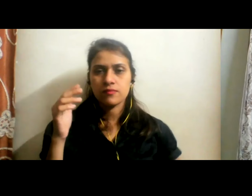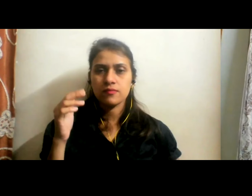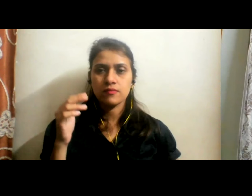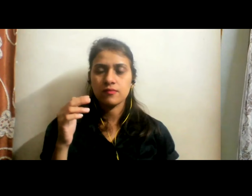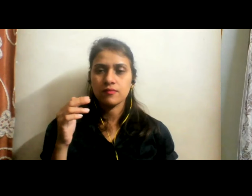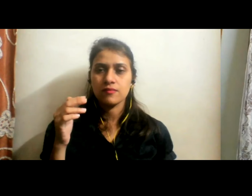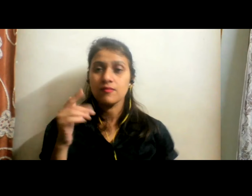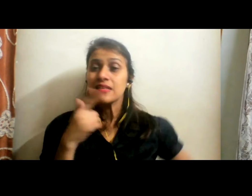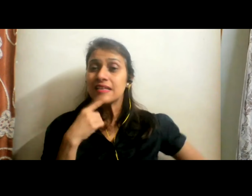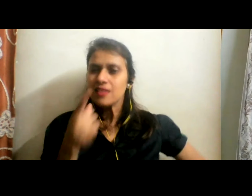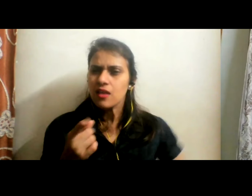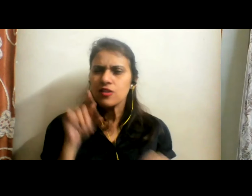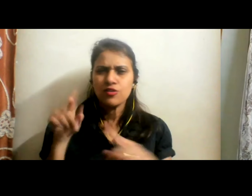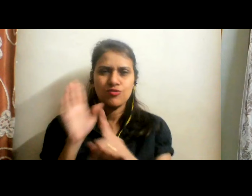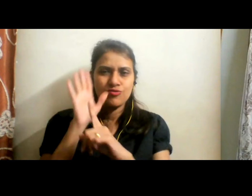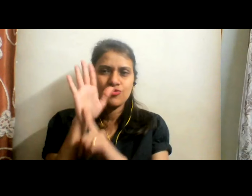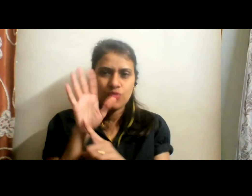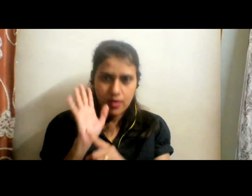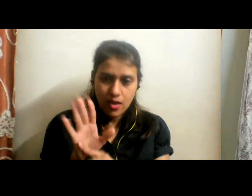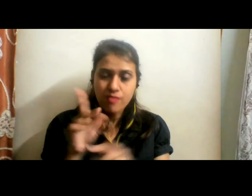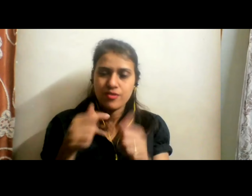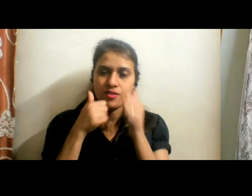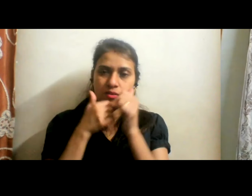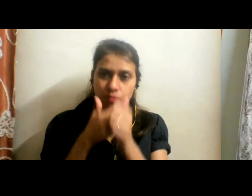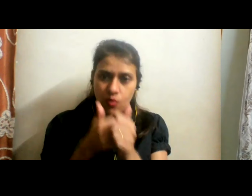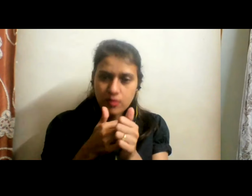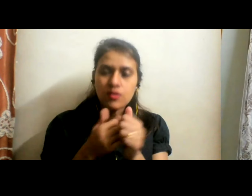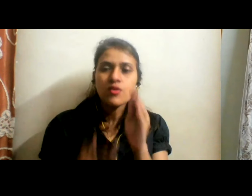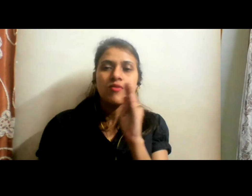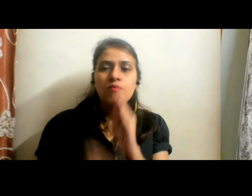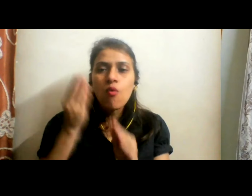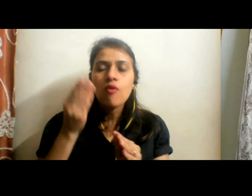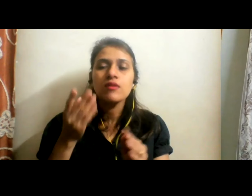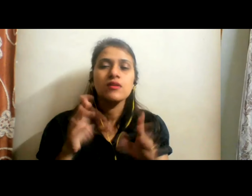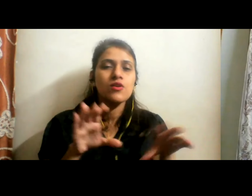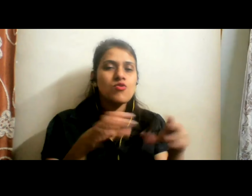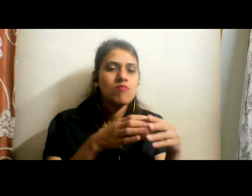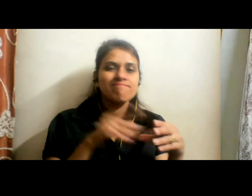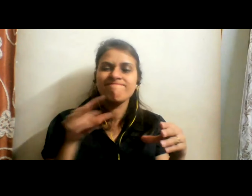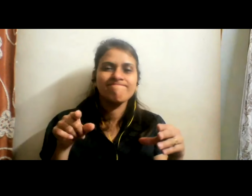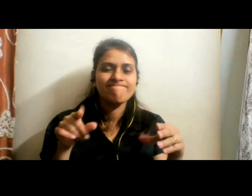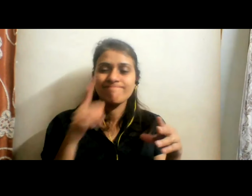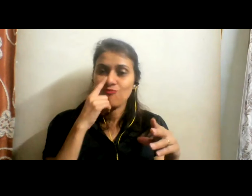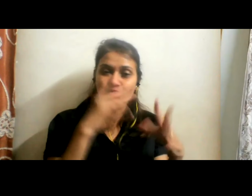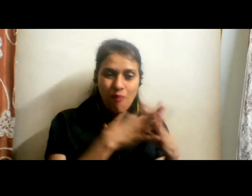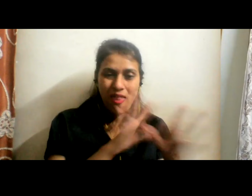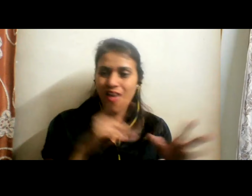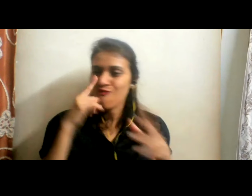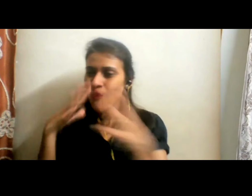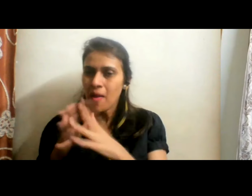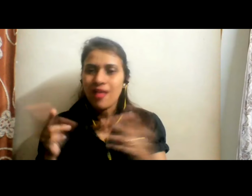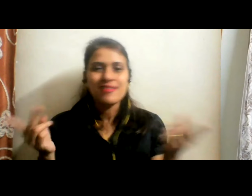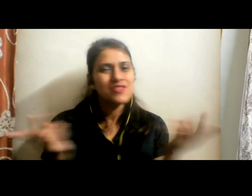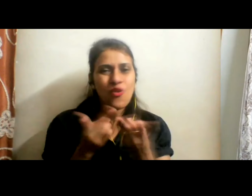okay, this shows that this particular group is more marginalized than the other, and then you may come up with why do you think that